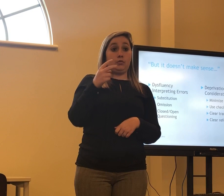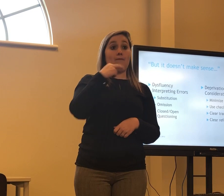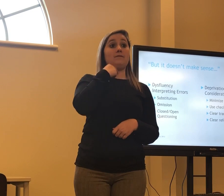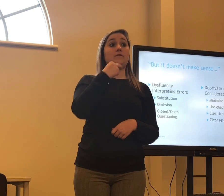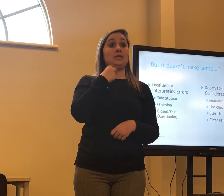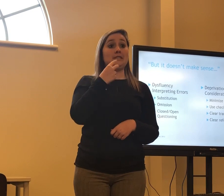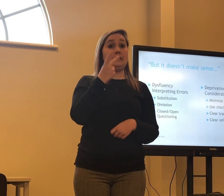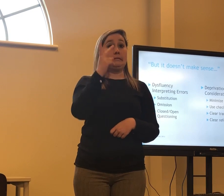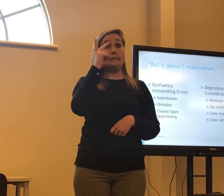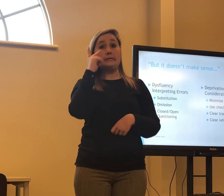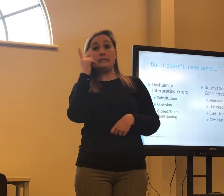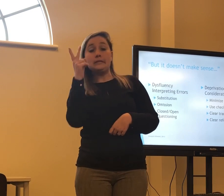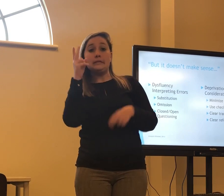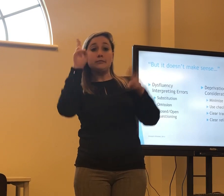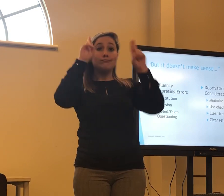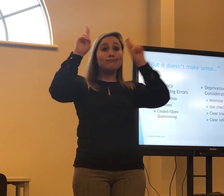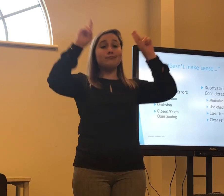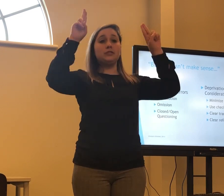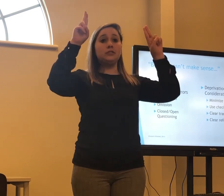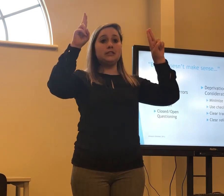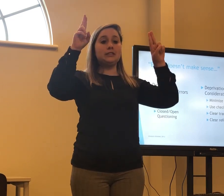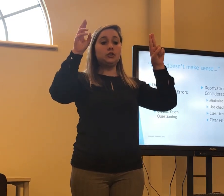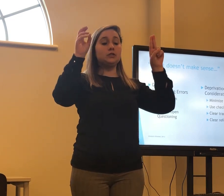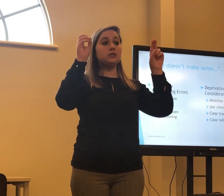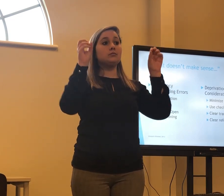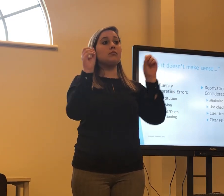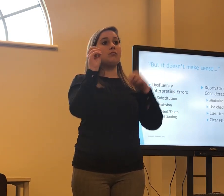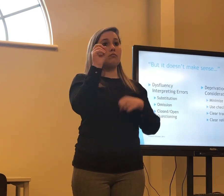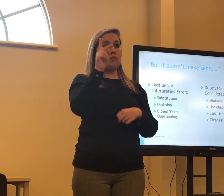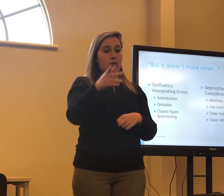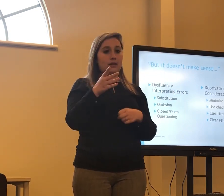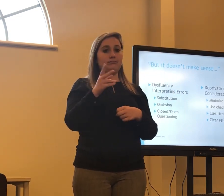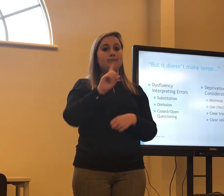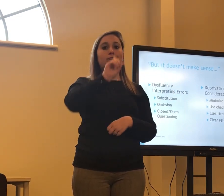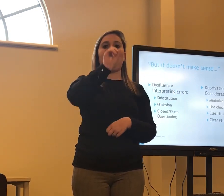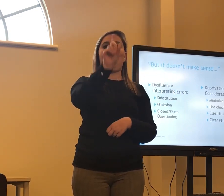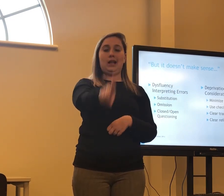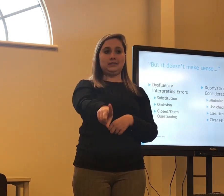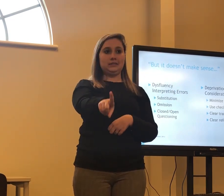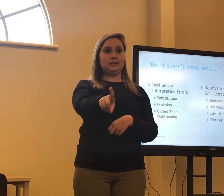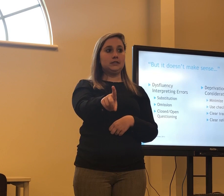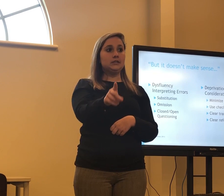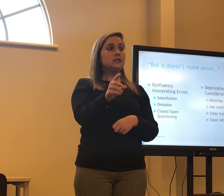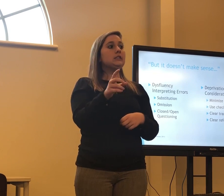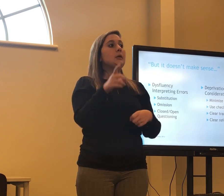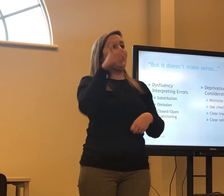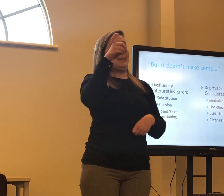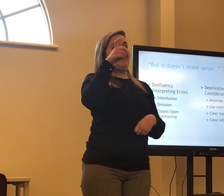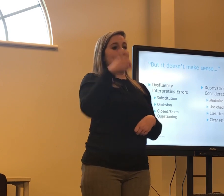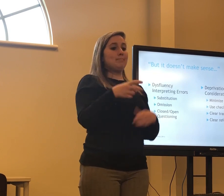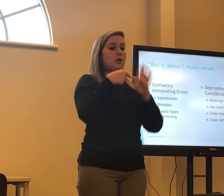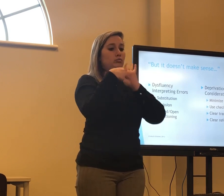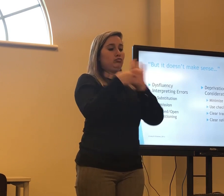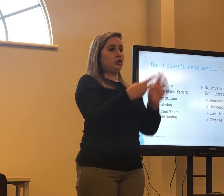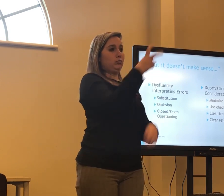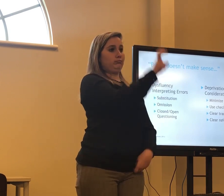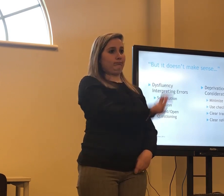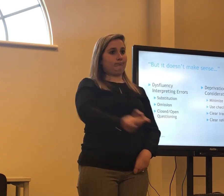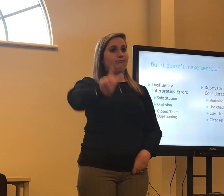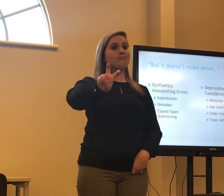and seeing things. Okay, then ask your question. So you have to make clear transitions. And same thing with